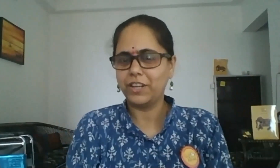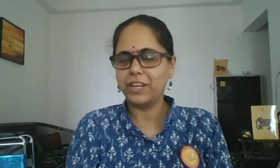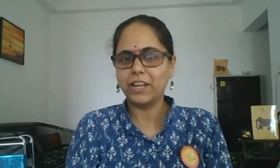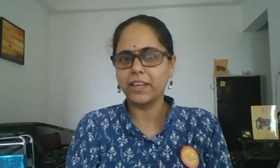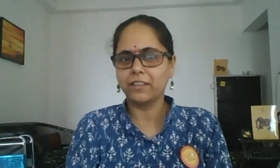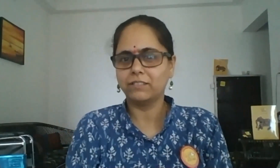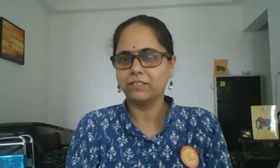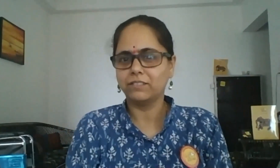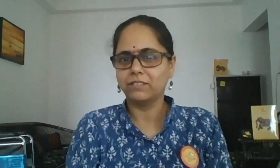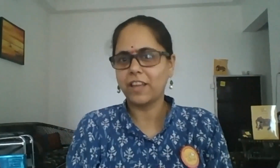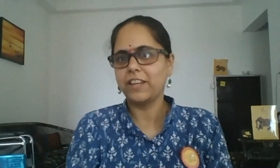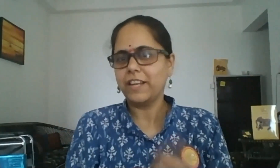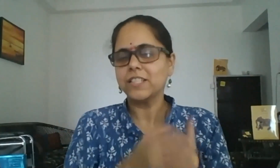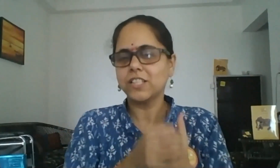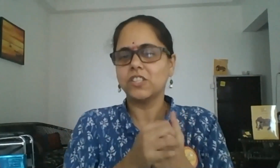Did it again. I need answers.